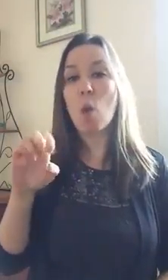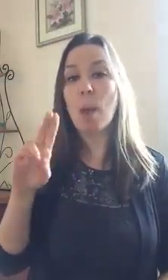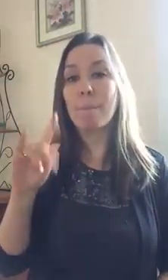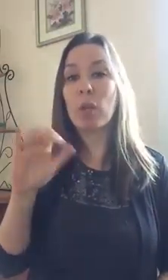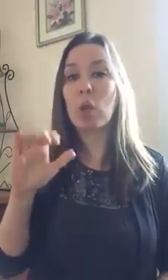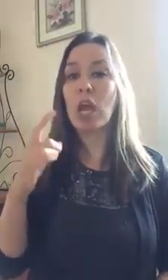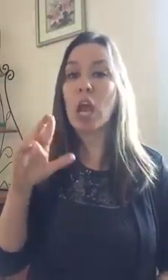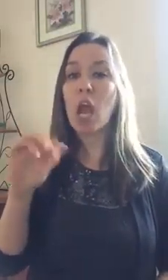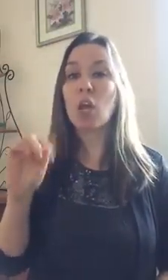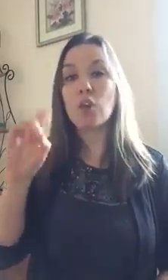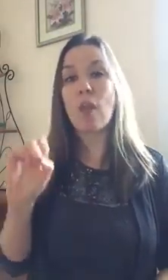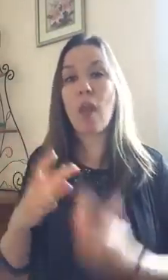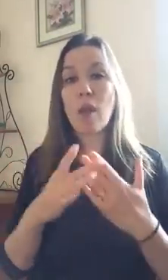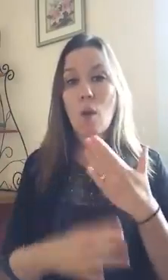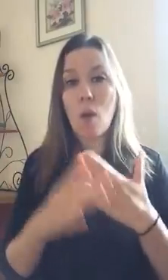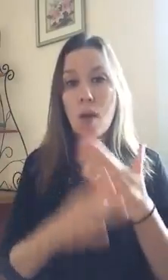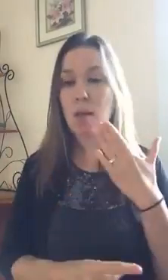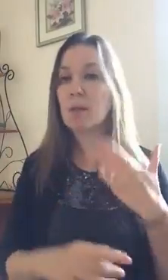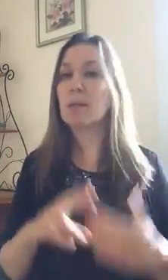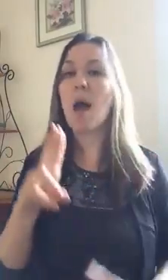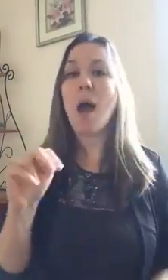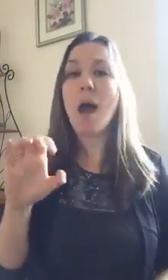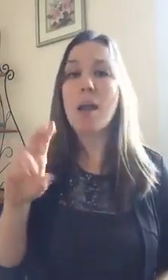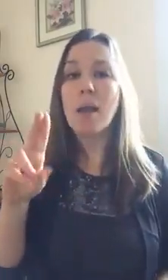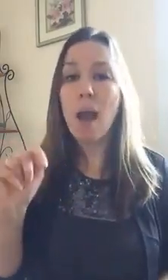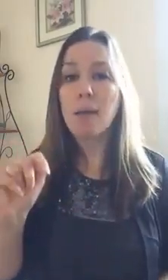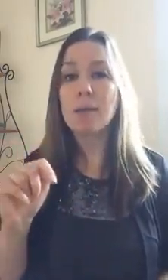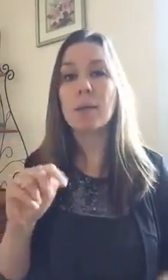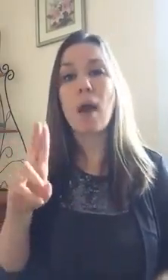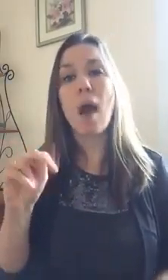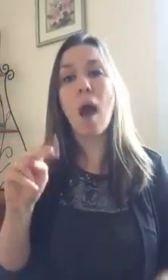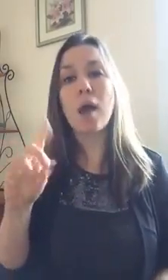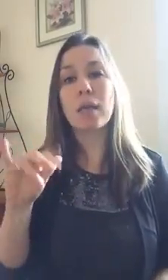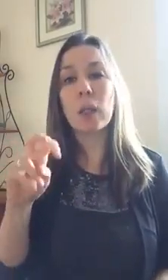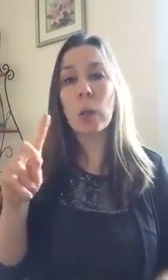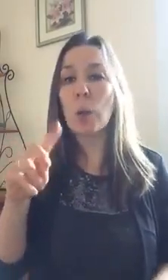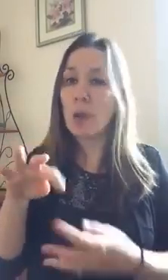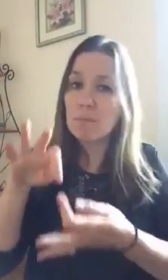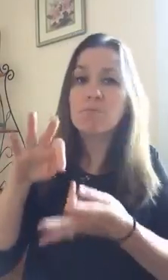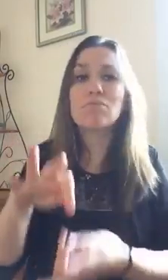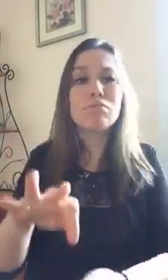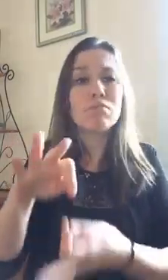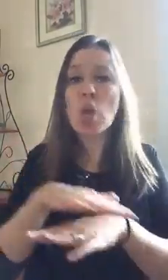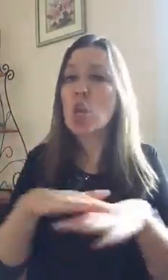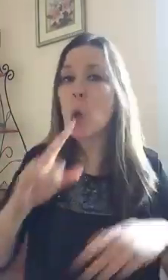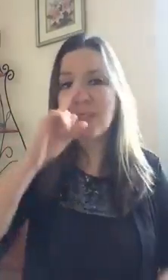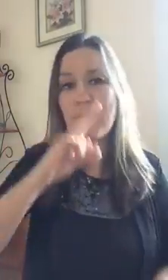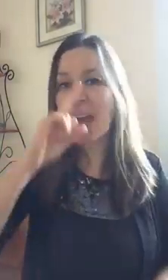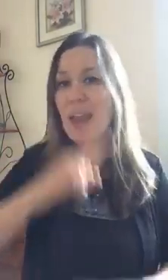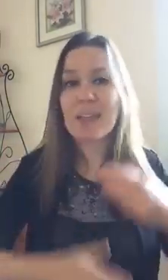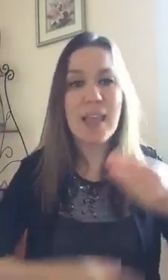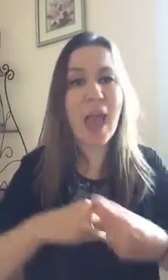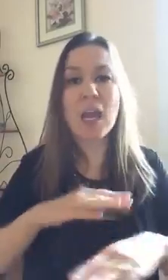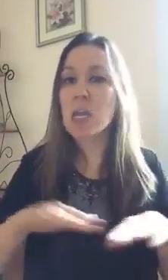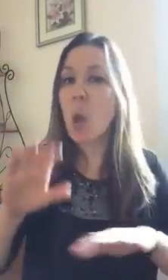are uncut, that they are undiluted, that there are no synthetics added to their oils. Any company can say that, which is really, really sad